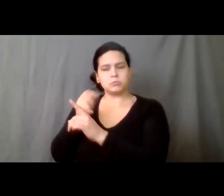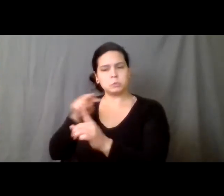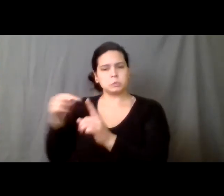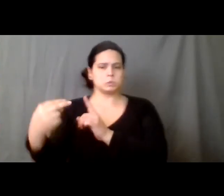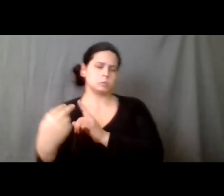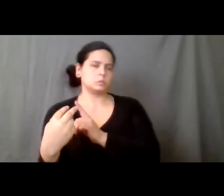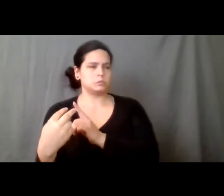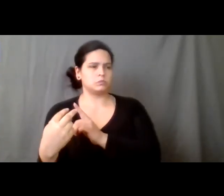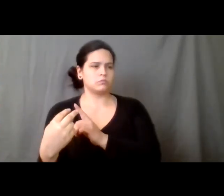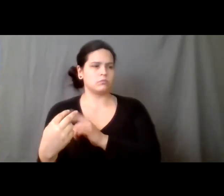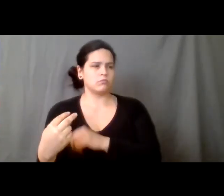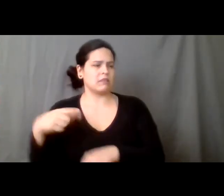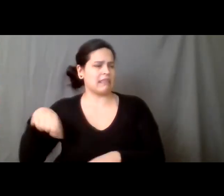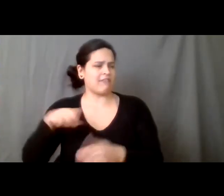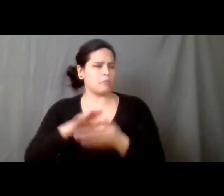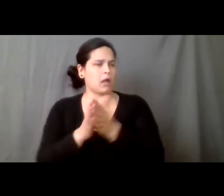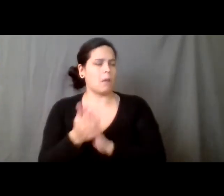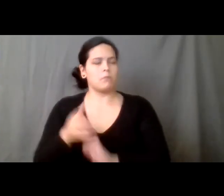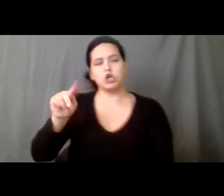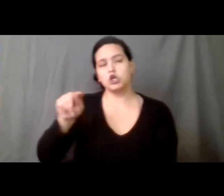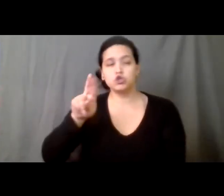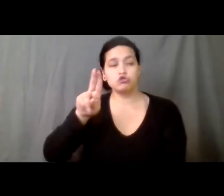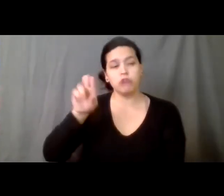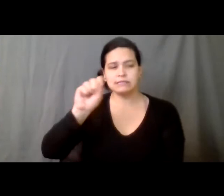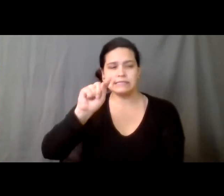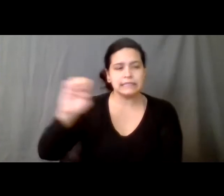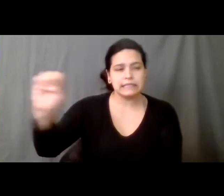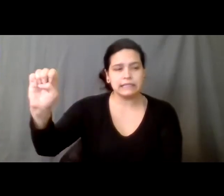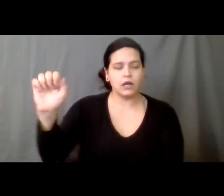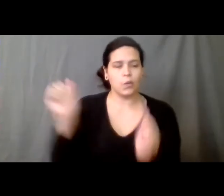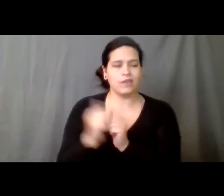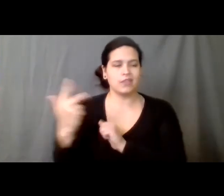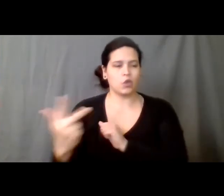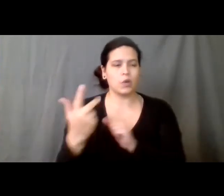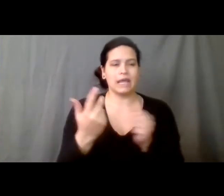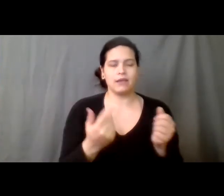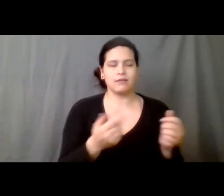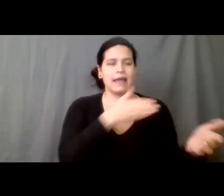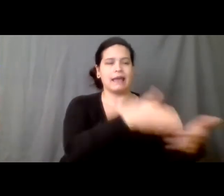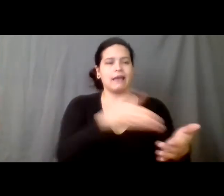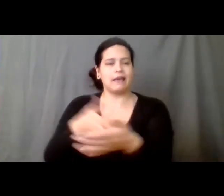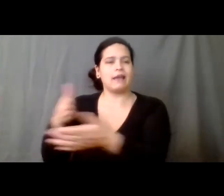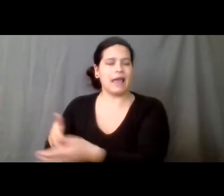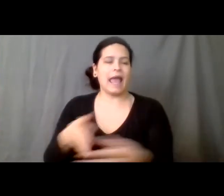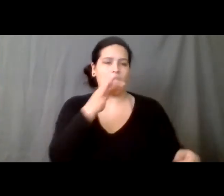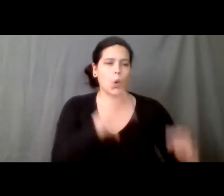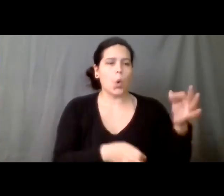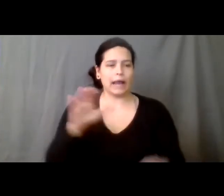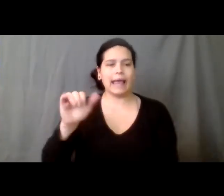become the trustee, now in the three cases that Justin Marshall did, the Marshall Trilogy in the